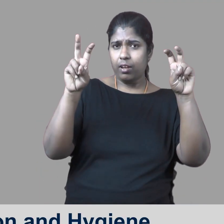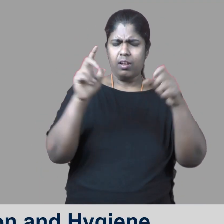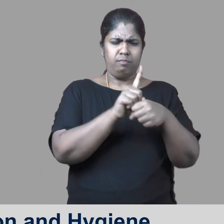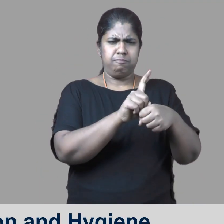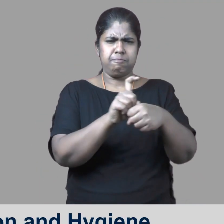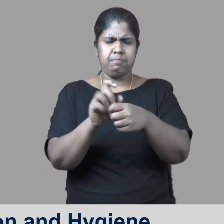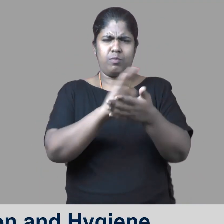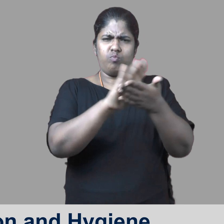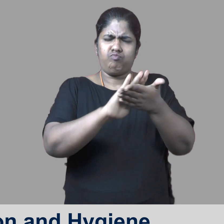Topic: